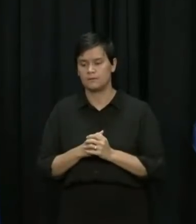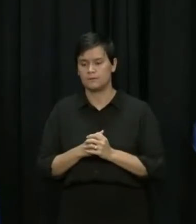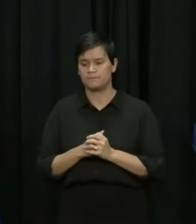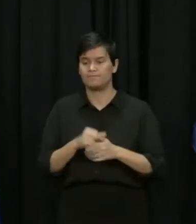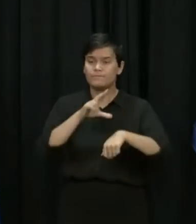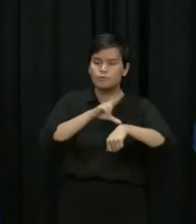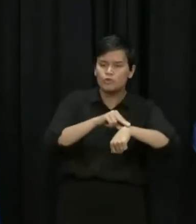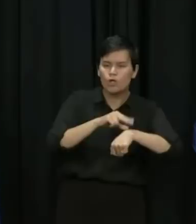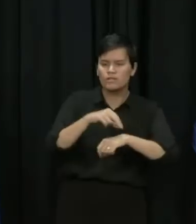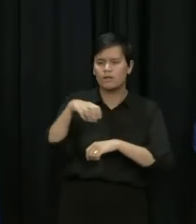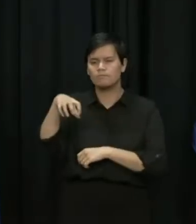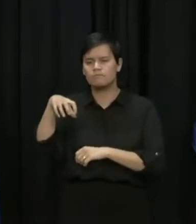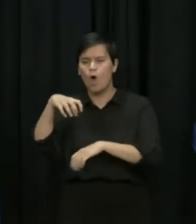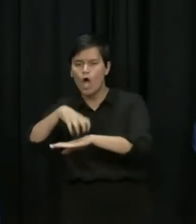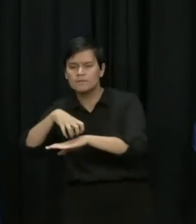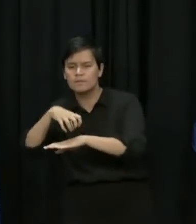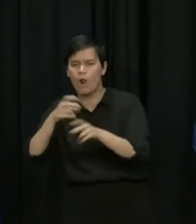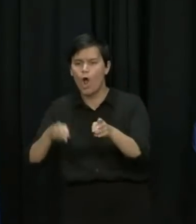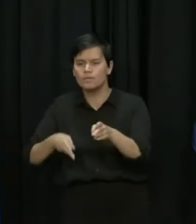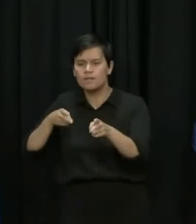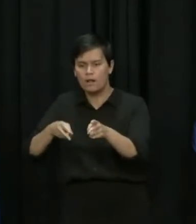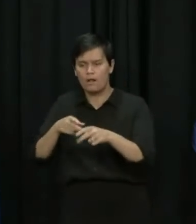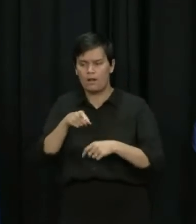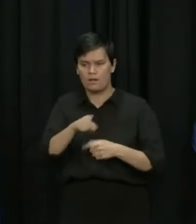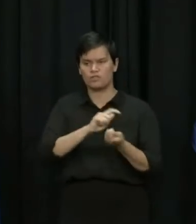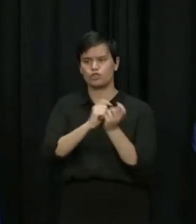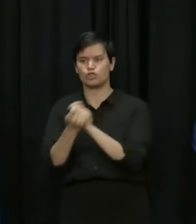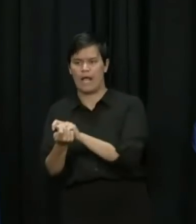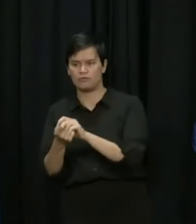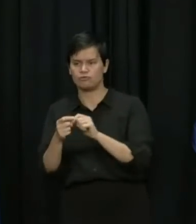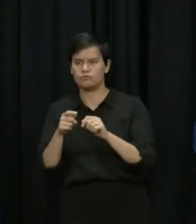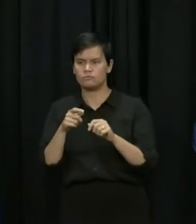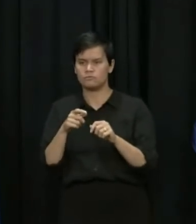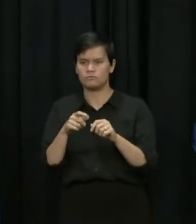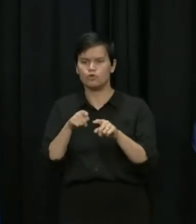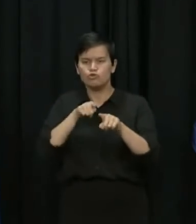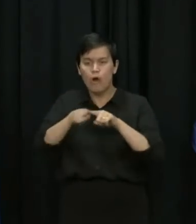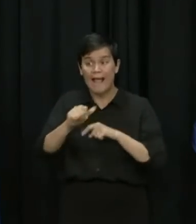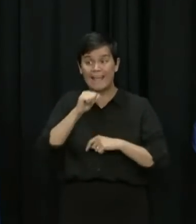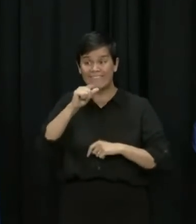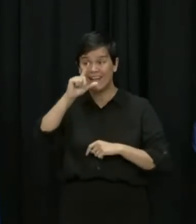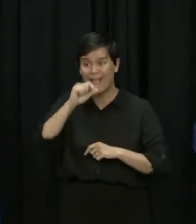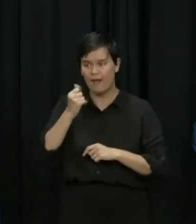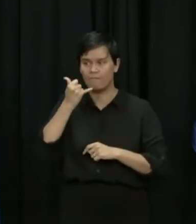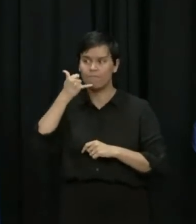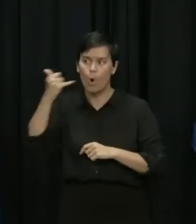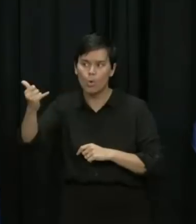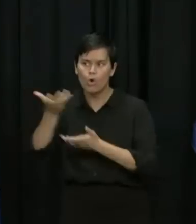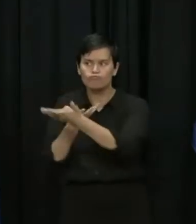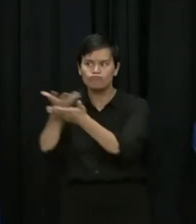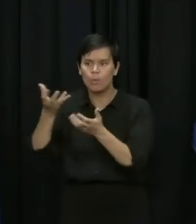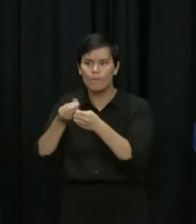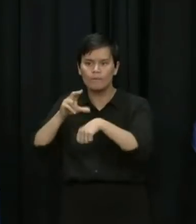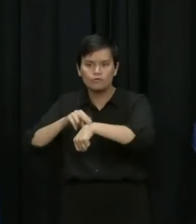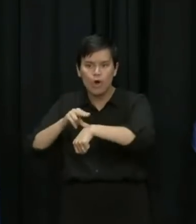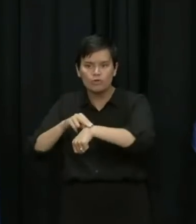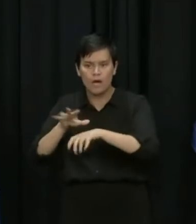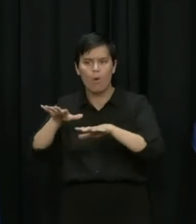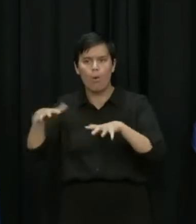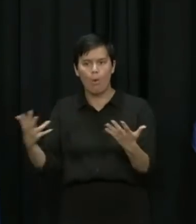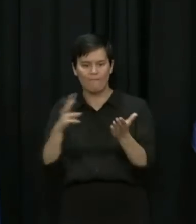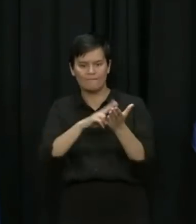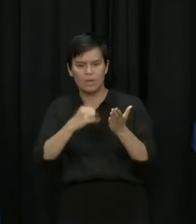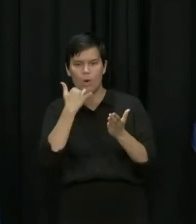to usual virtual non-contact consultations where possible. Now, interregional travel, so travel in and